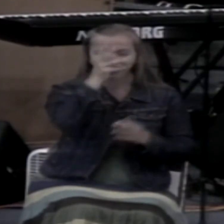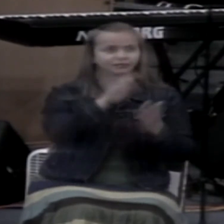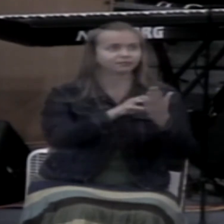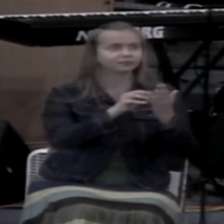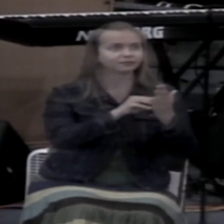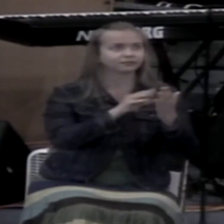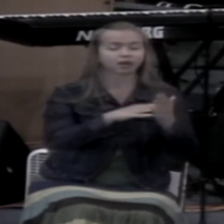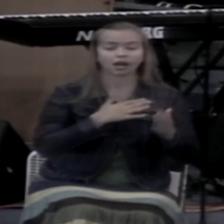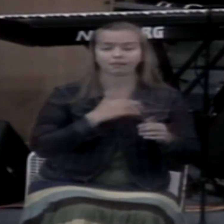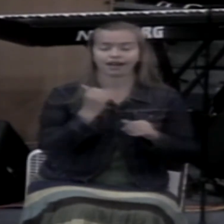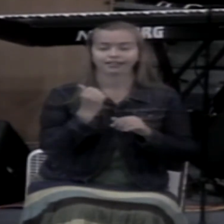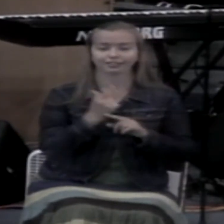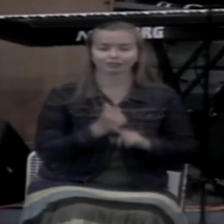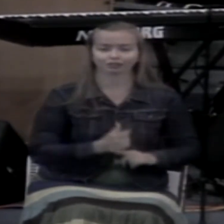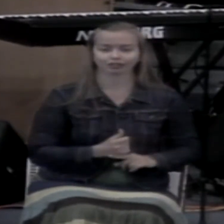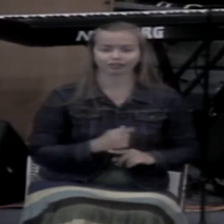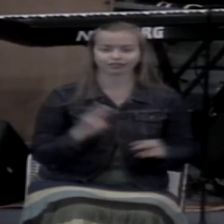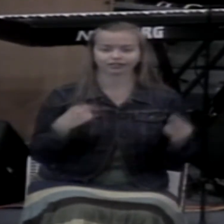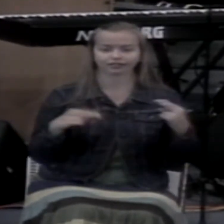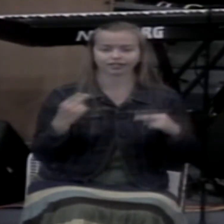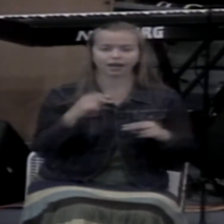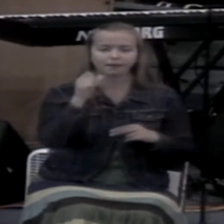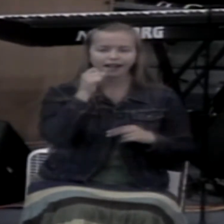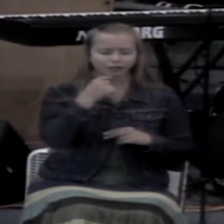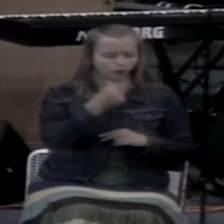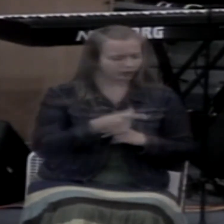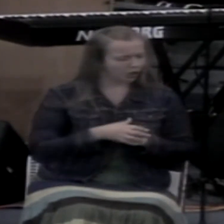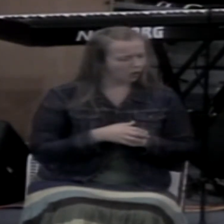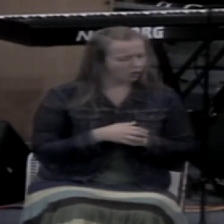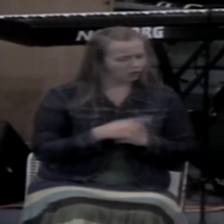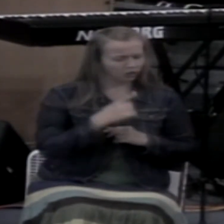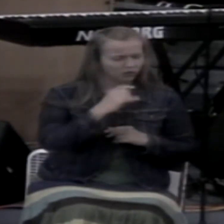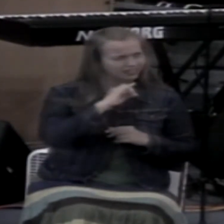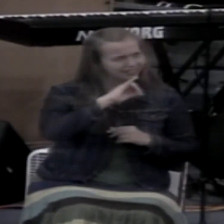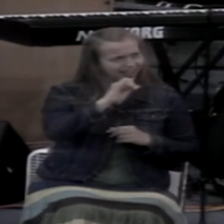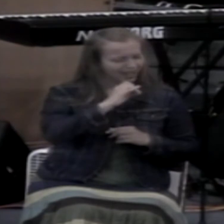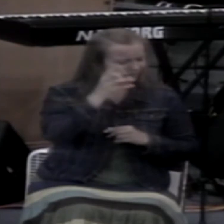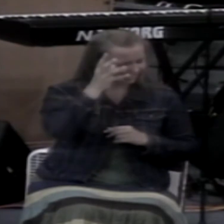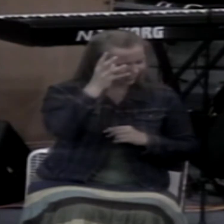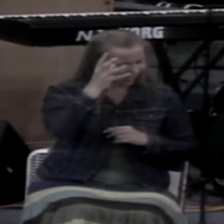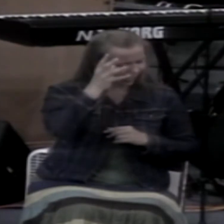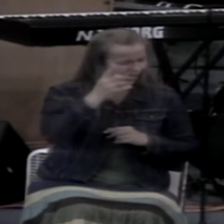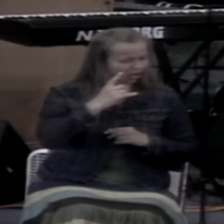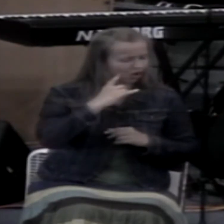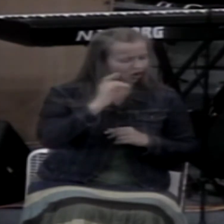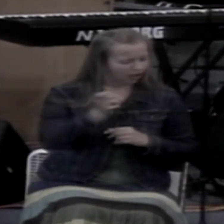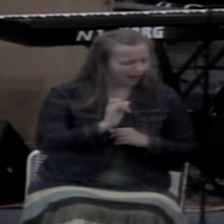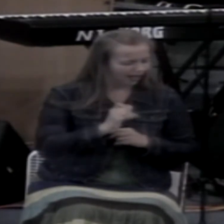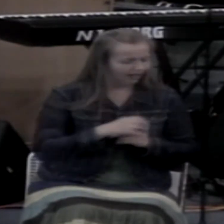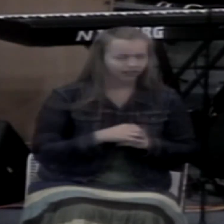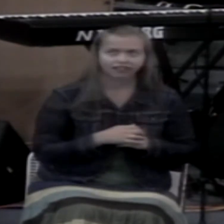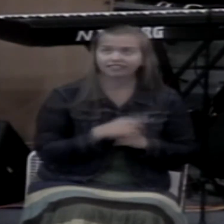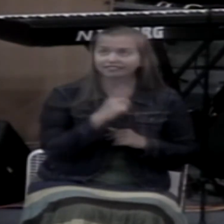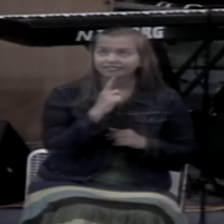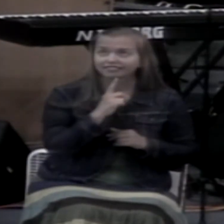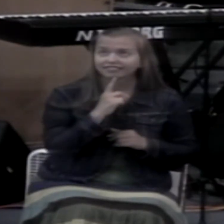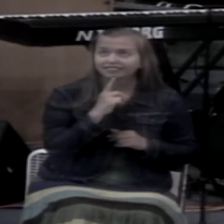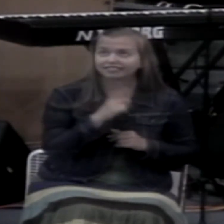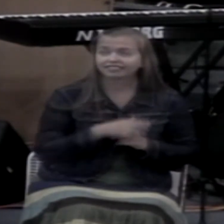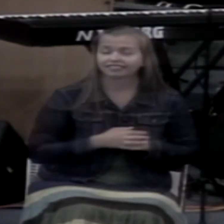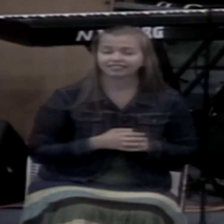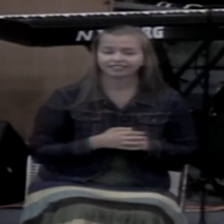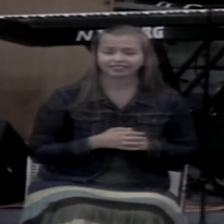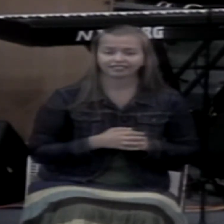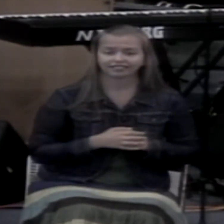You remember when Jesus Christ took and spit upon the earth? And he made the eye and put it in. The spit represents the life or the